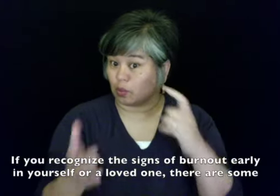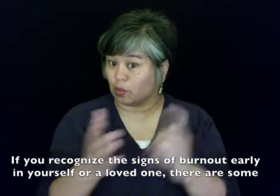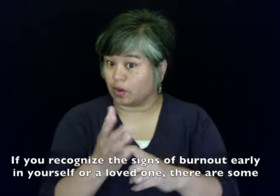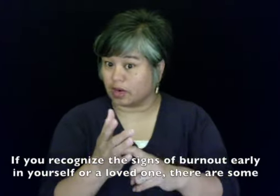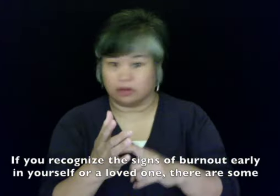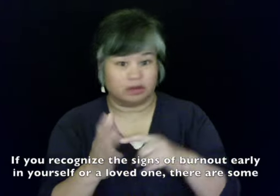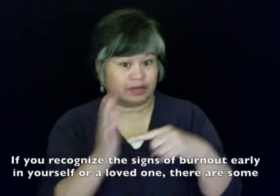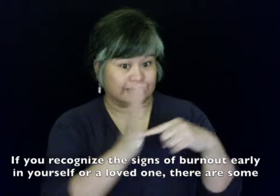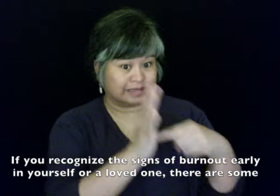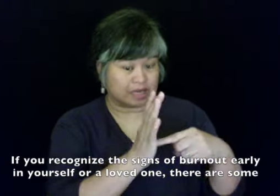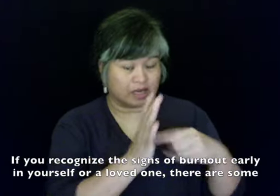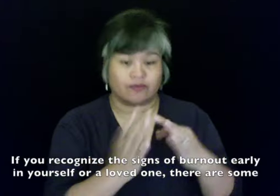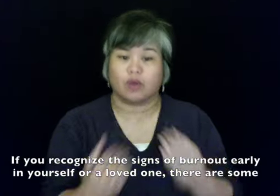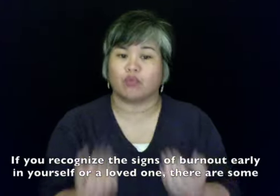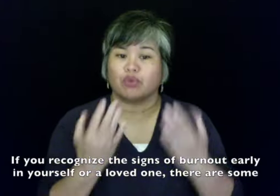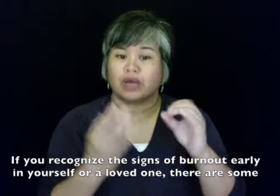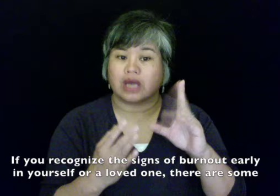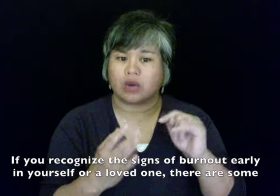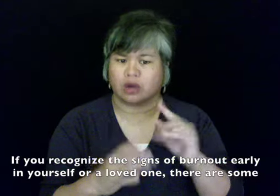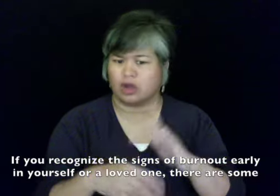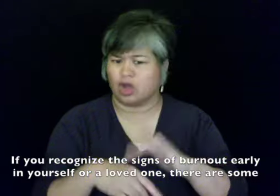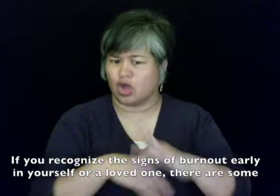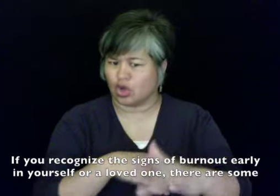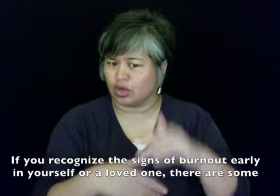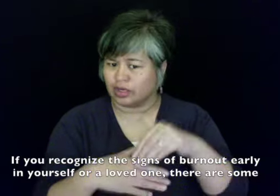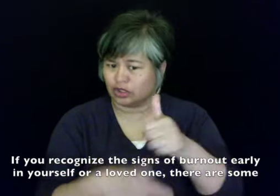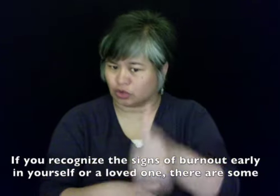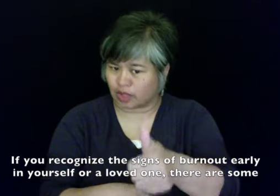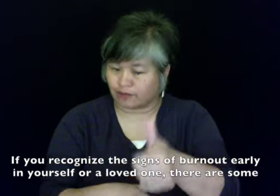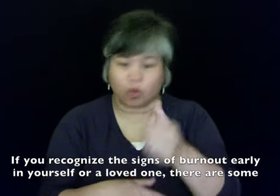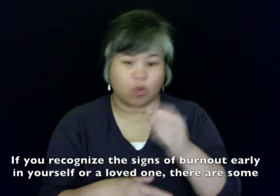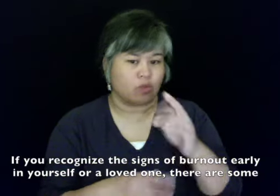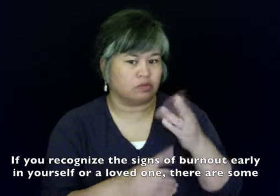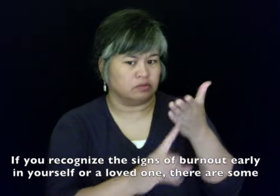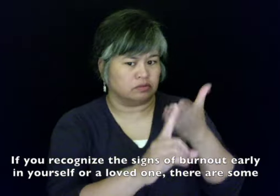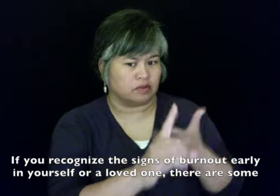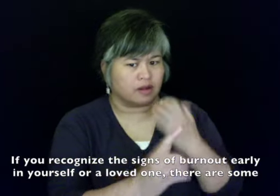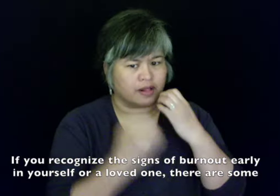If you recognize the signs of burnout early in yourself or a loved one,